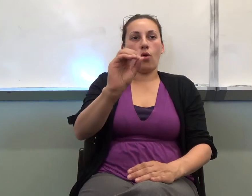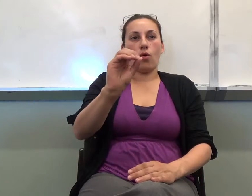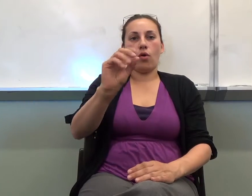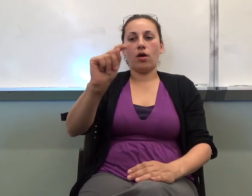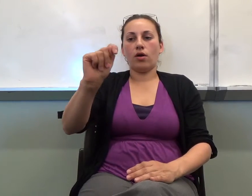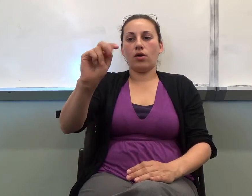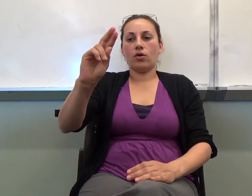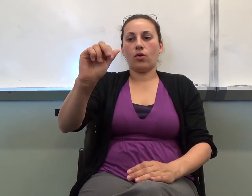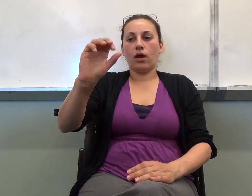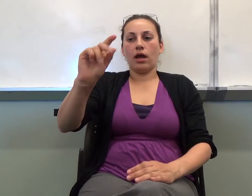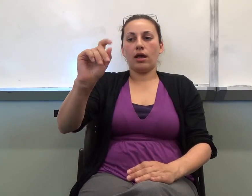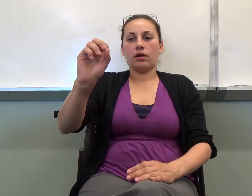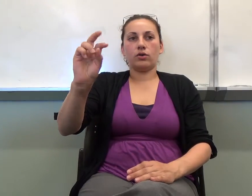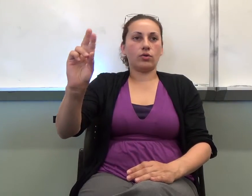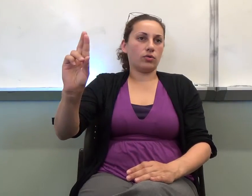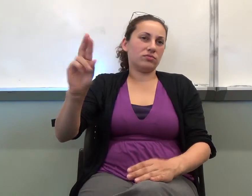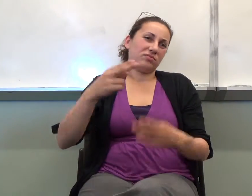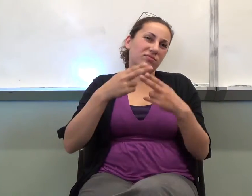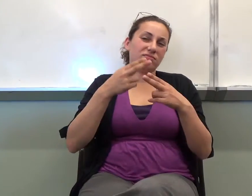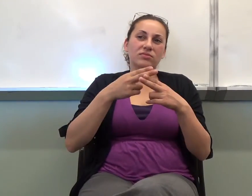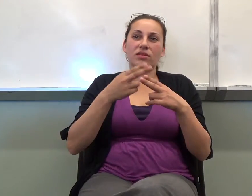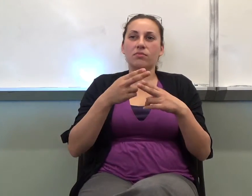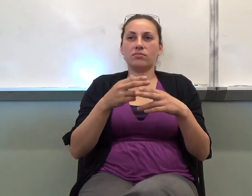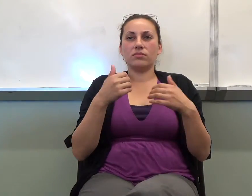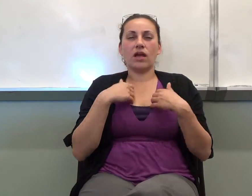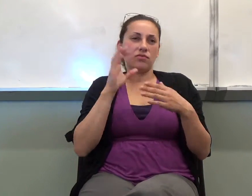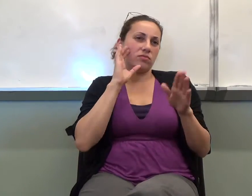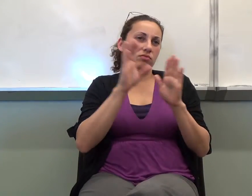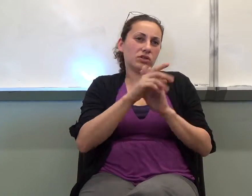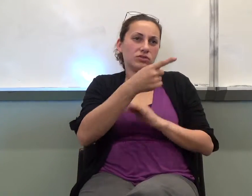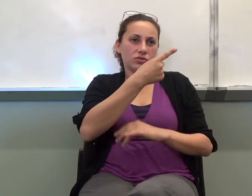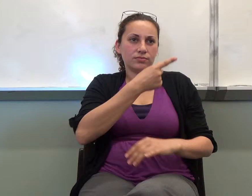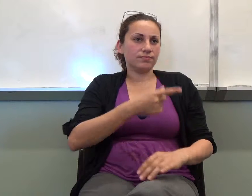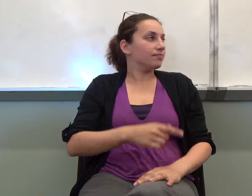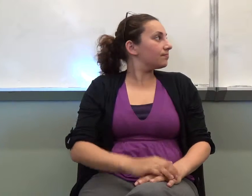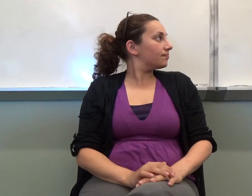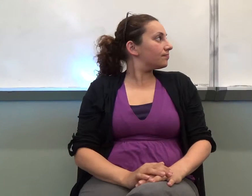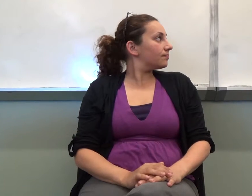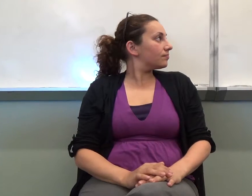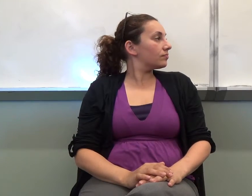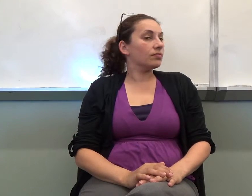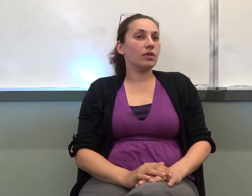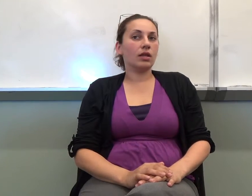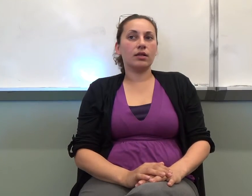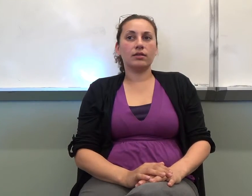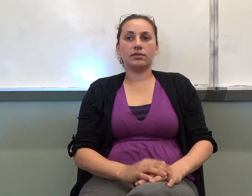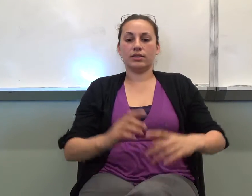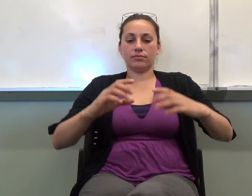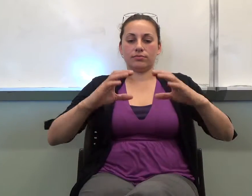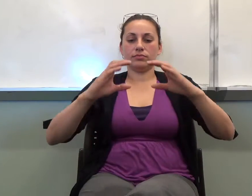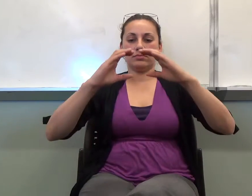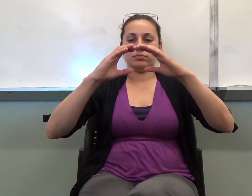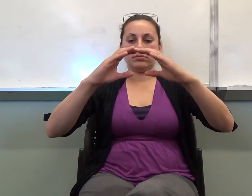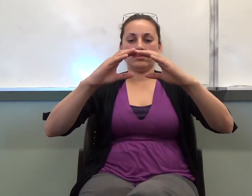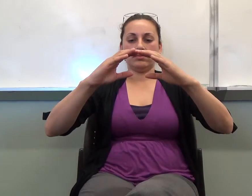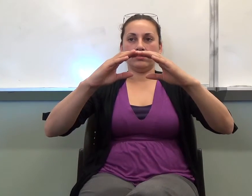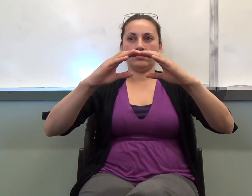Your book even has a picture of one in there. Looks something like this. This is where you center it on the vertex of the angle. And then it's got